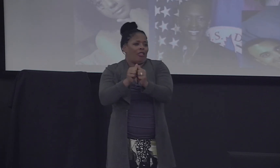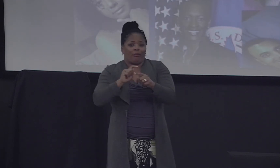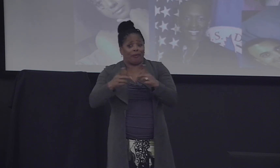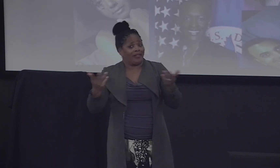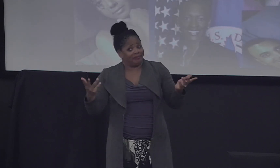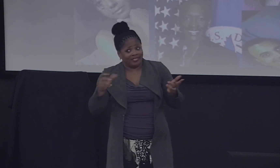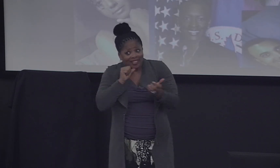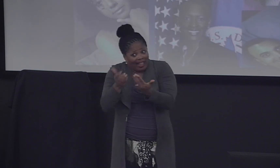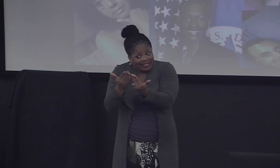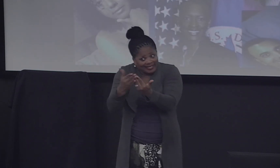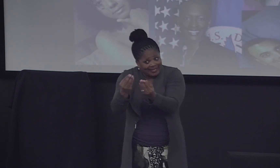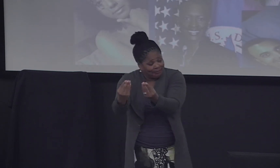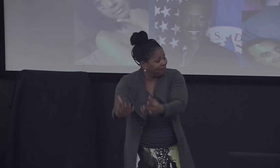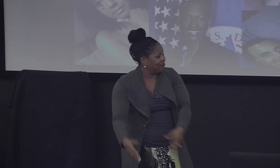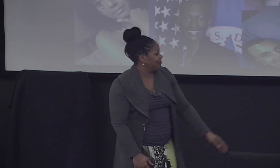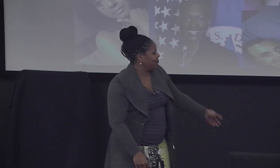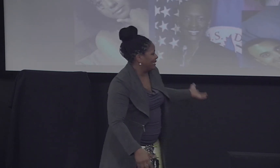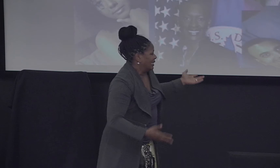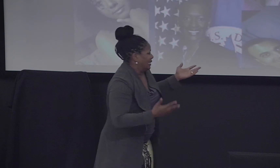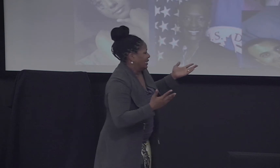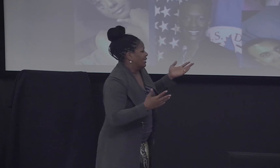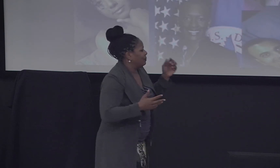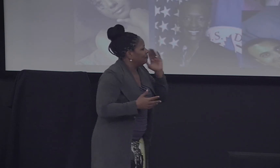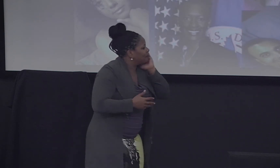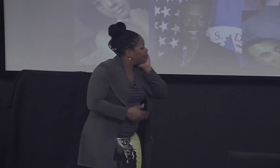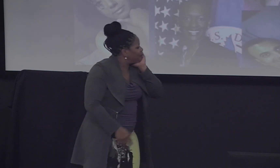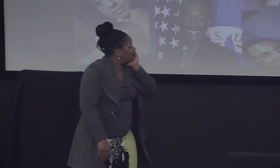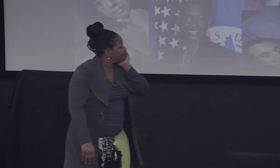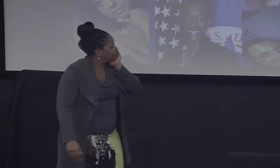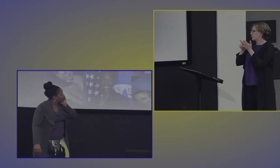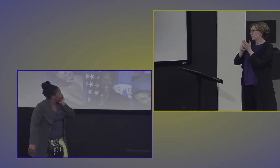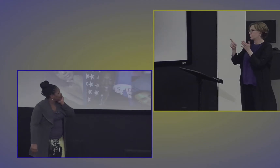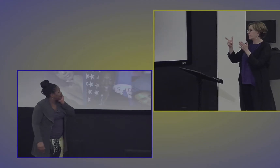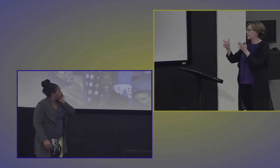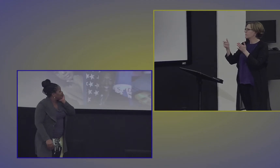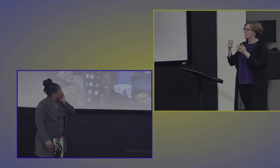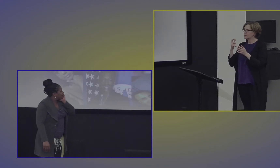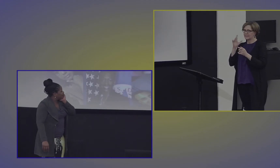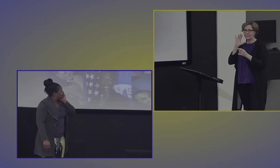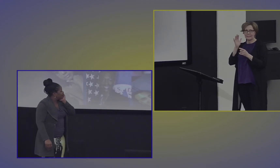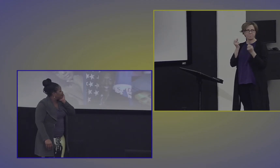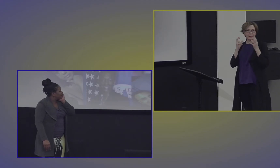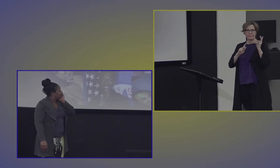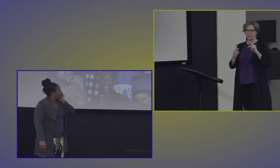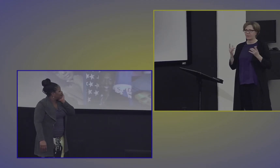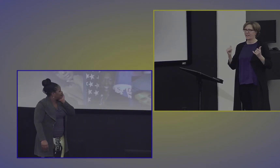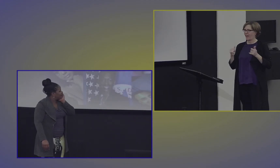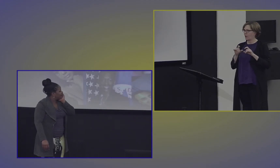unpack it and look at it together. Not easy, but what I'm recommending we have to do. Thank you for your wonderful